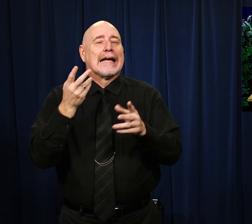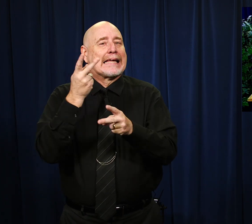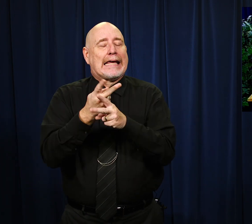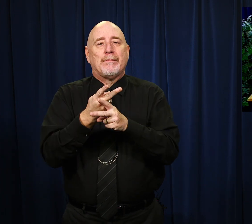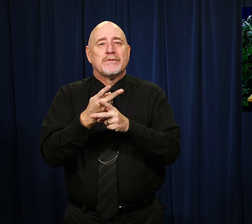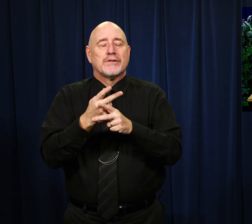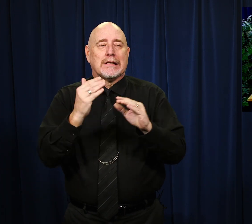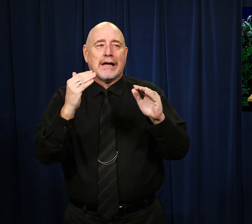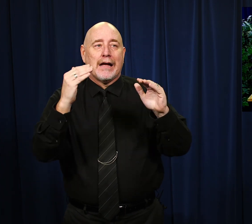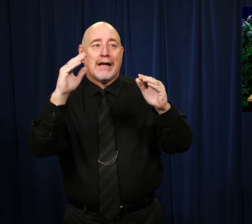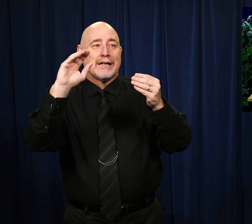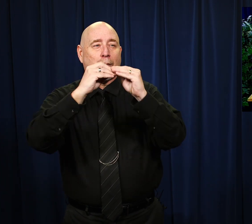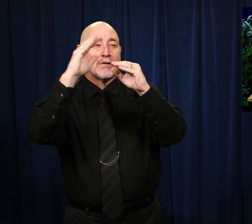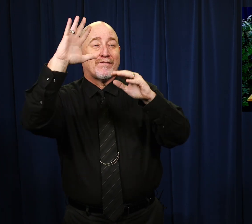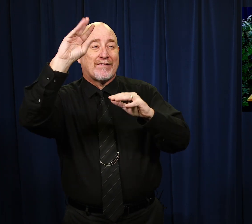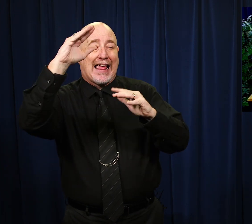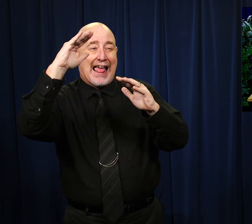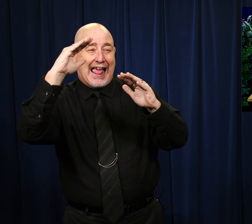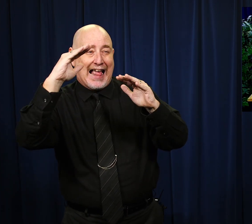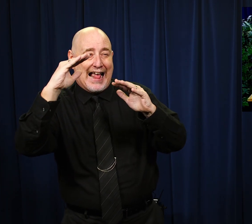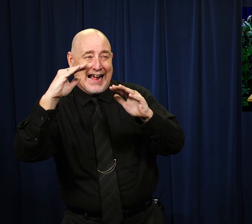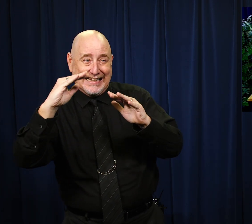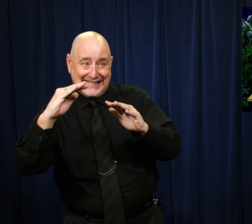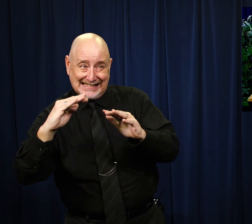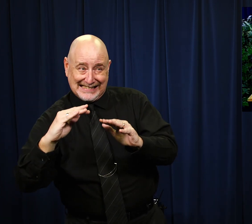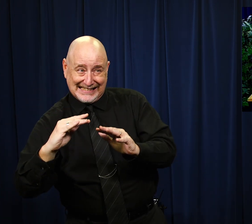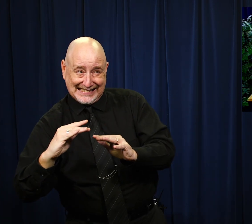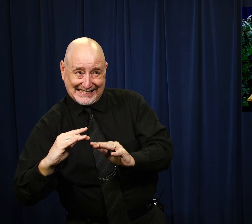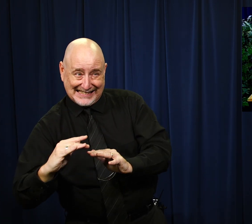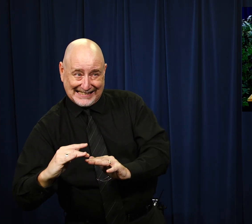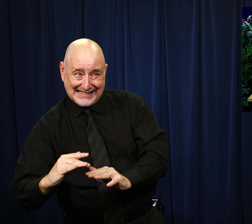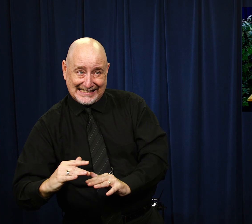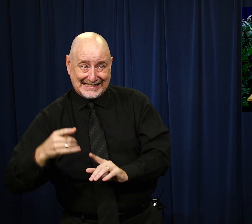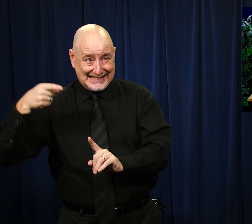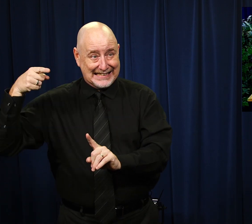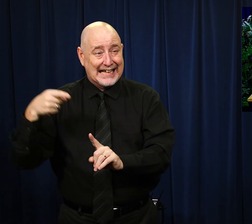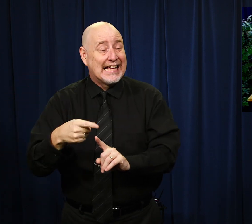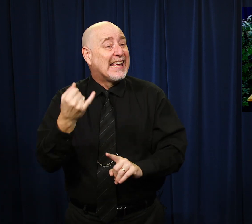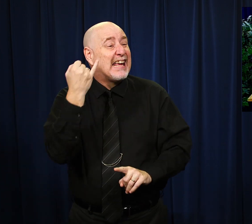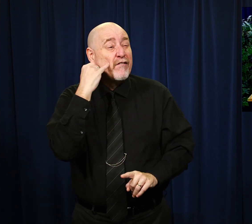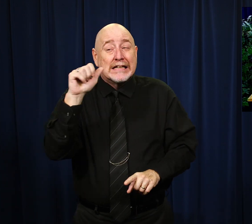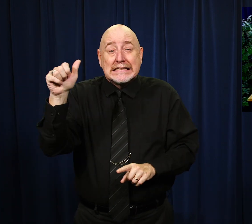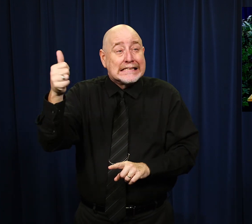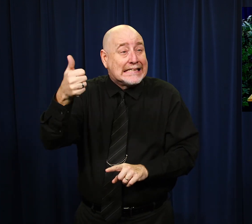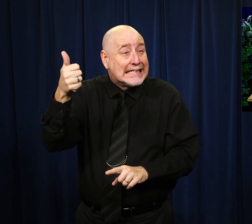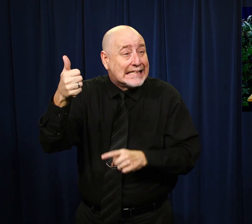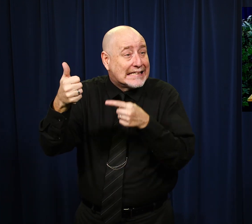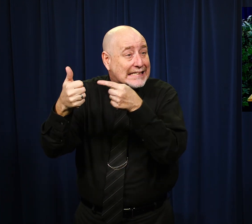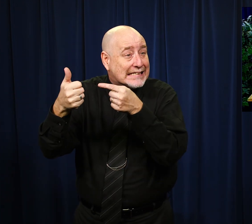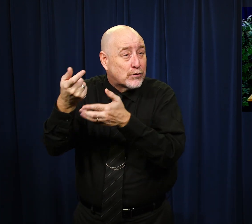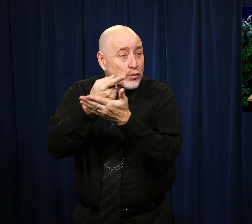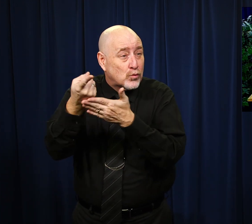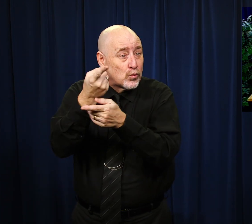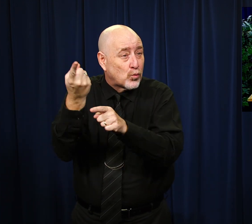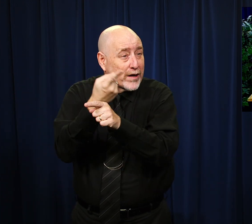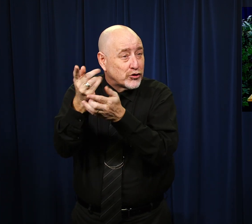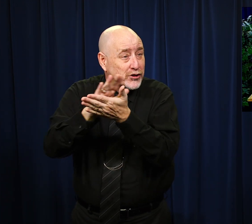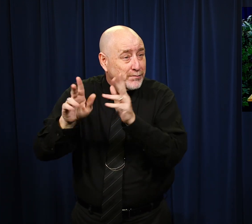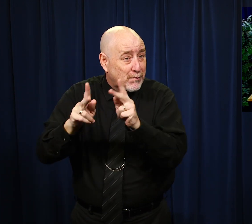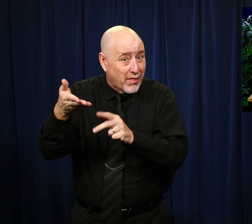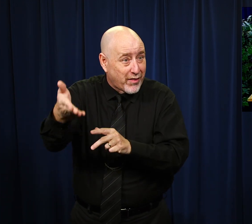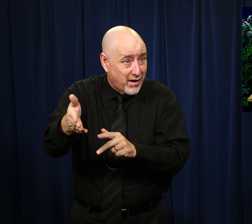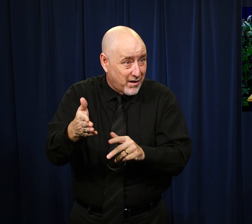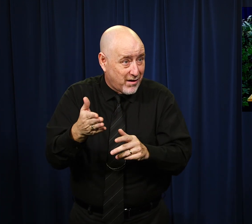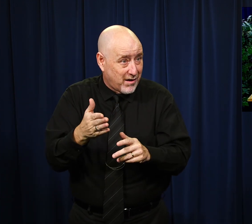keeps lowering the numbers. And finally comes down, if there are 10 righteous